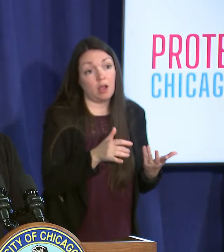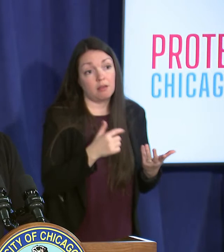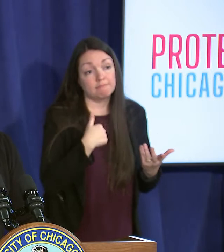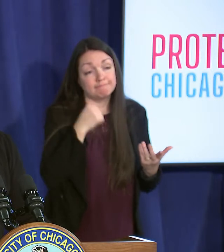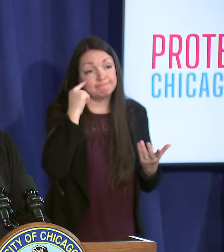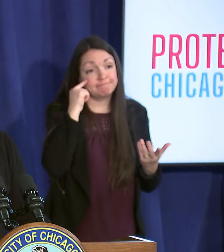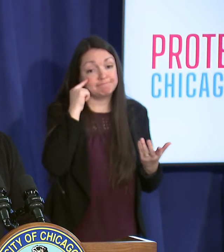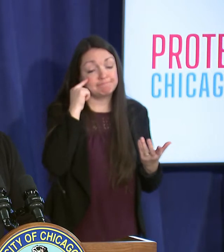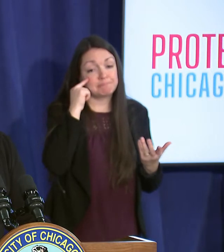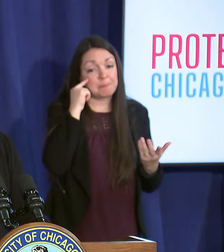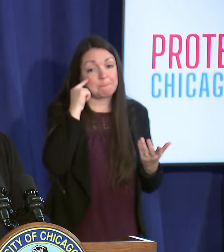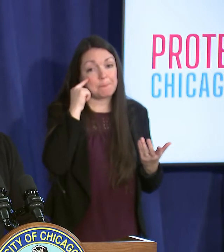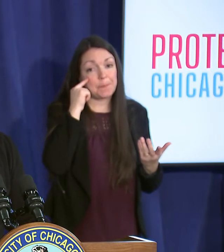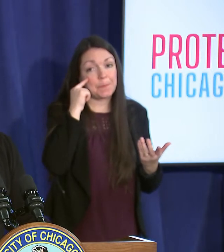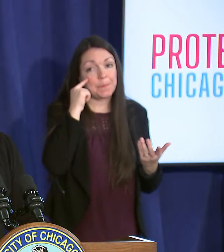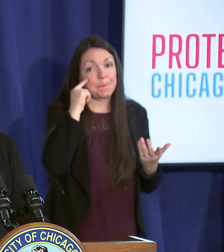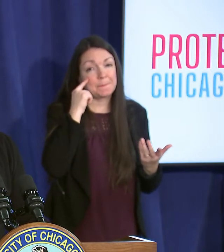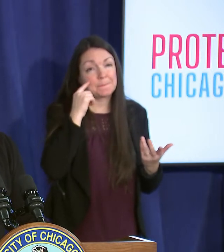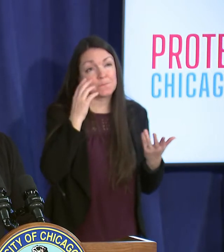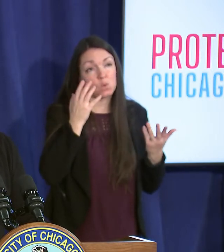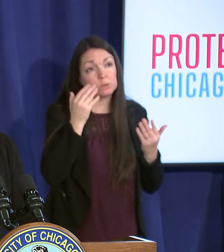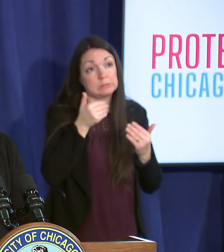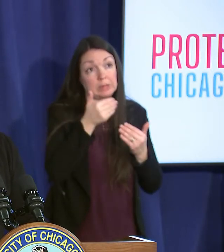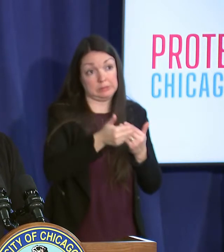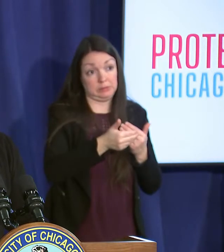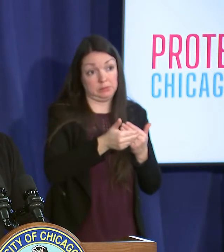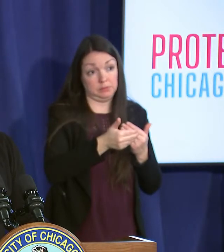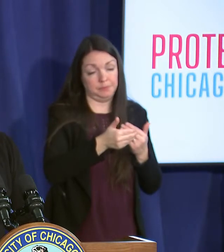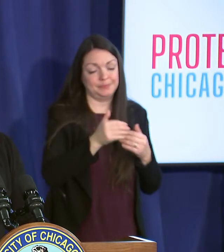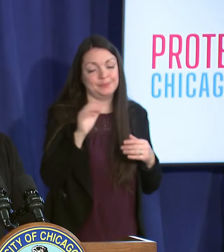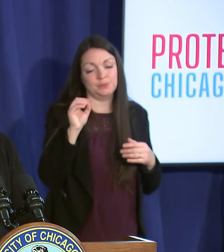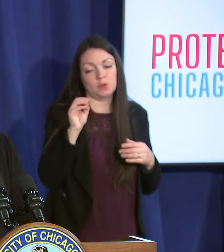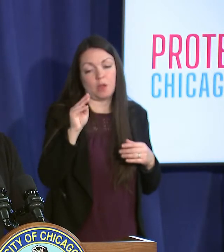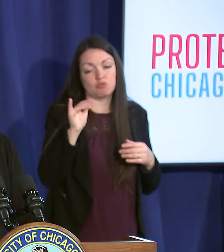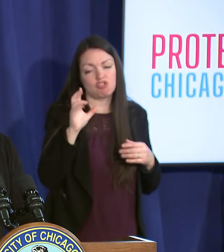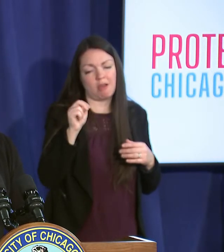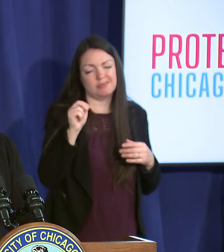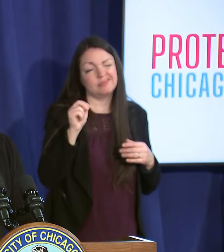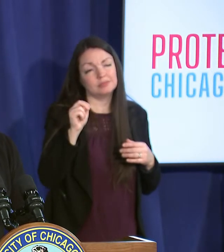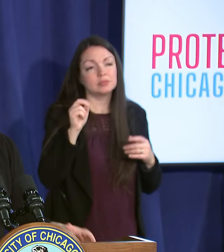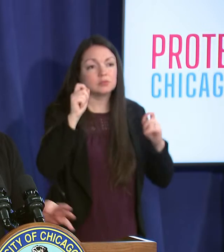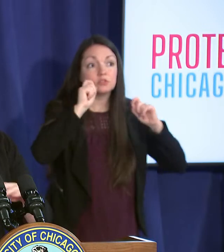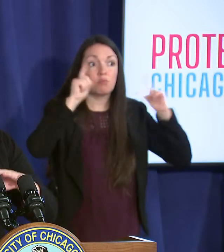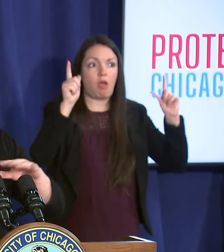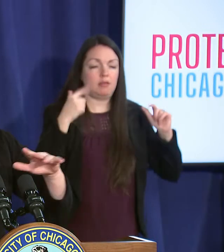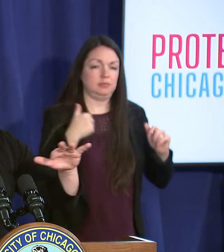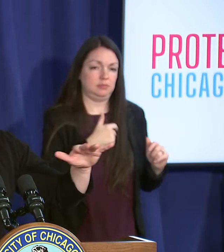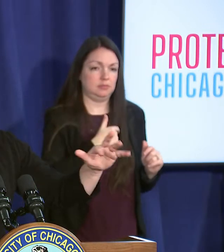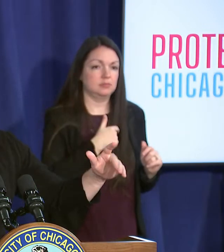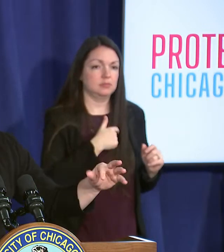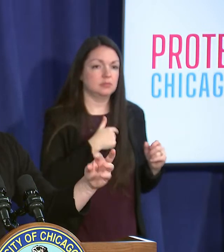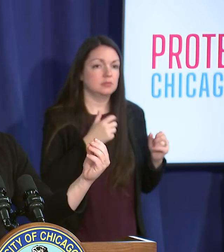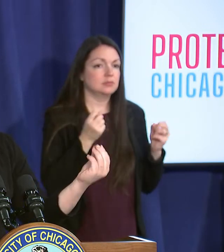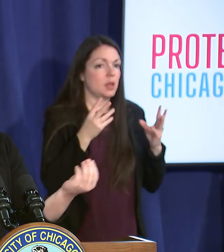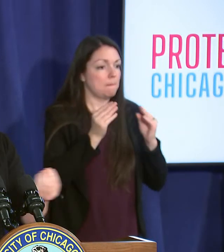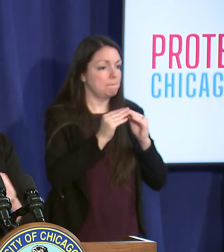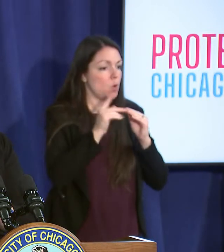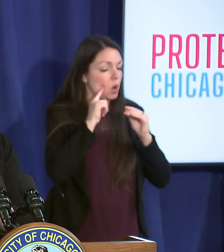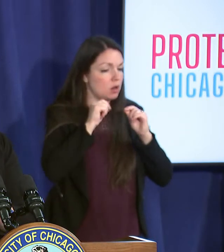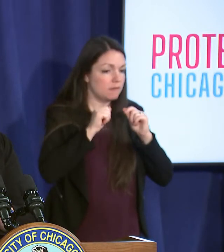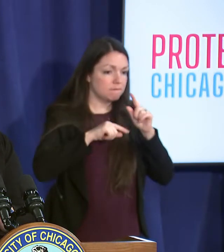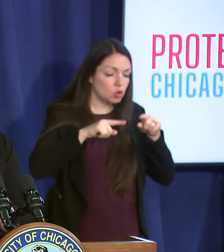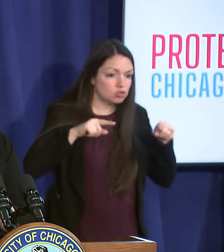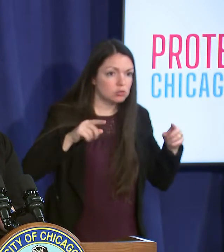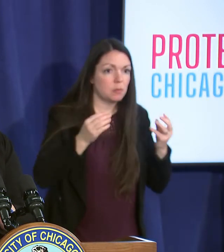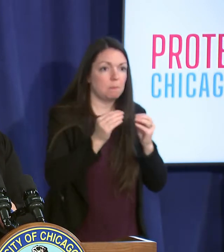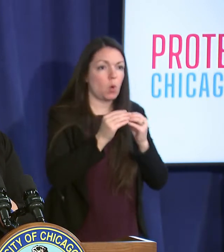I think the sort of what's next piece, the Omicron surprised everybody because it had so many more variations. It was so much